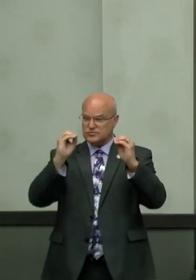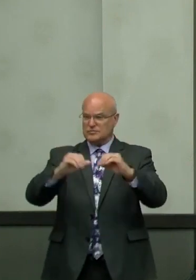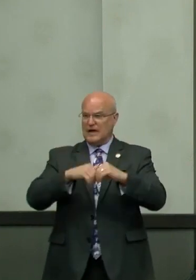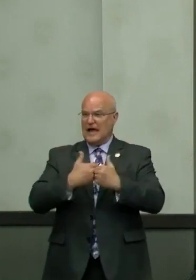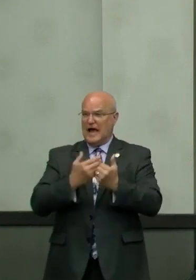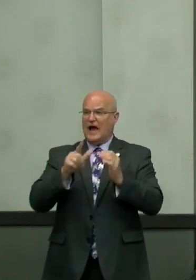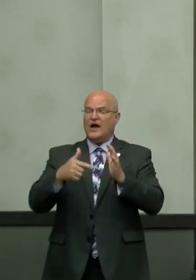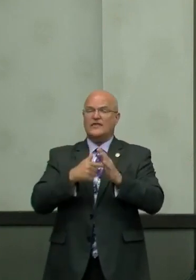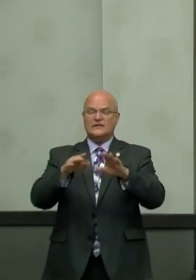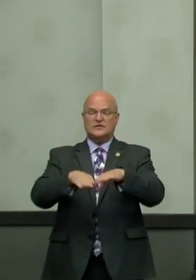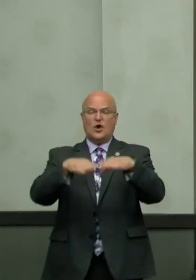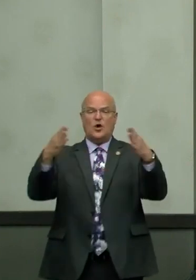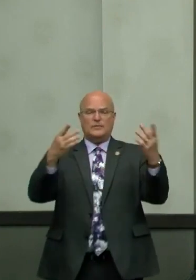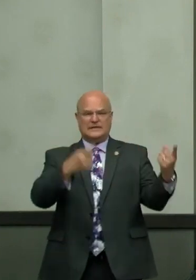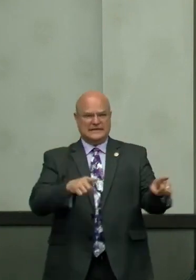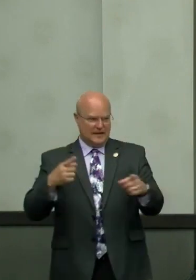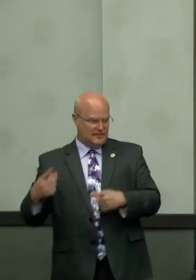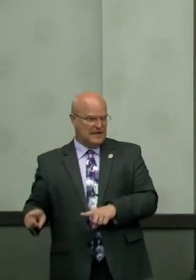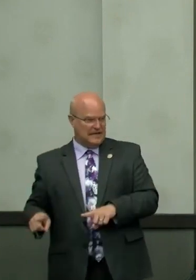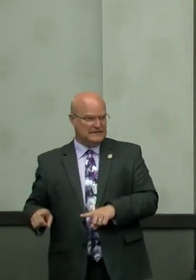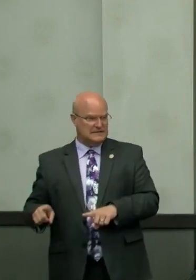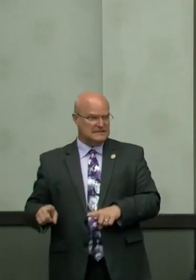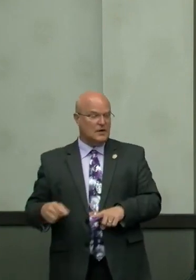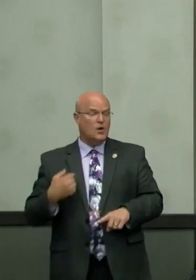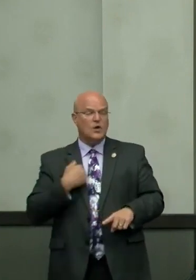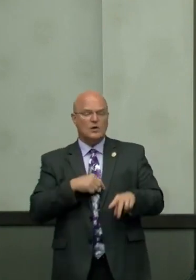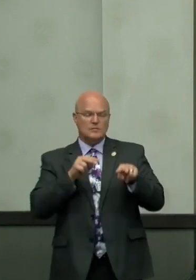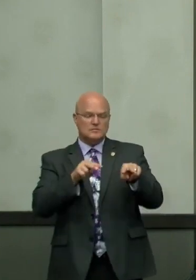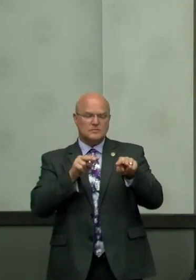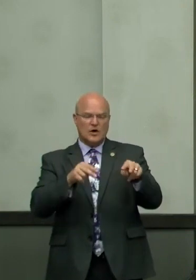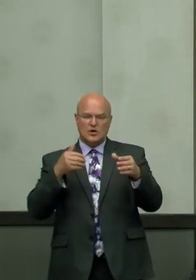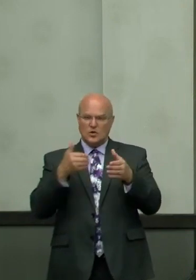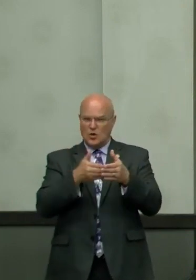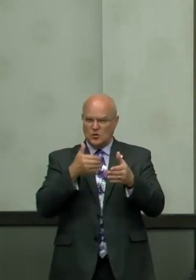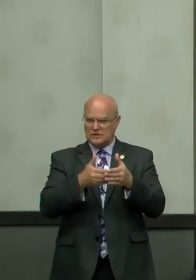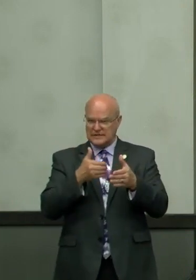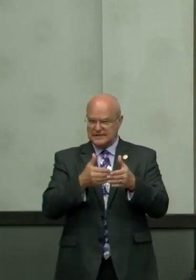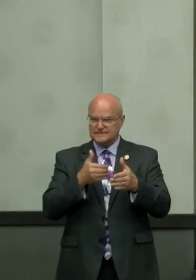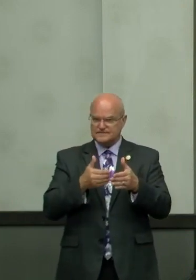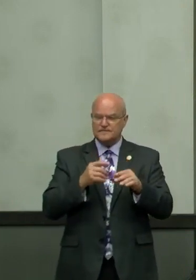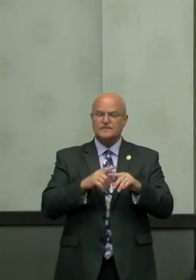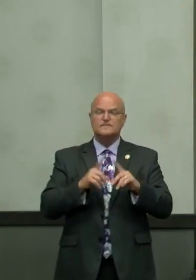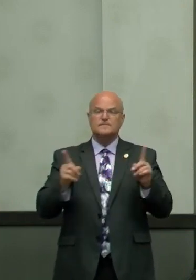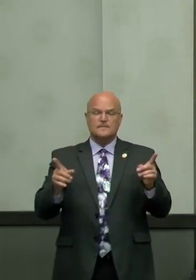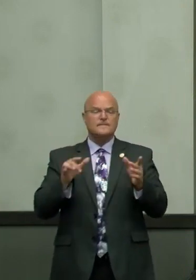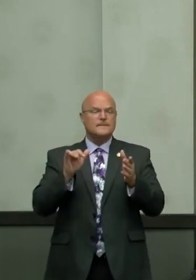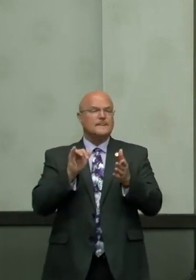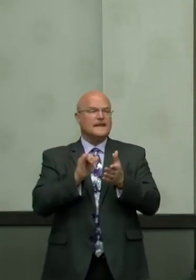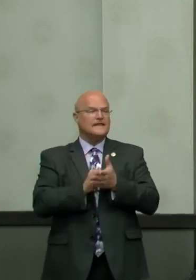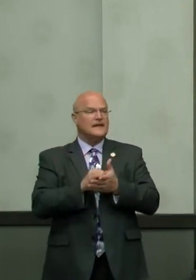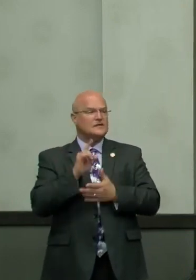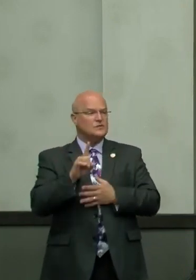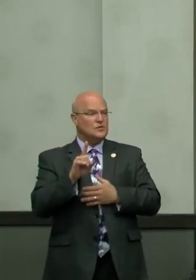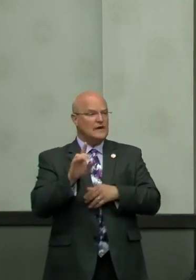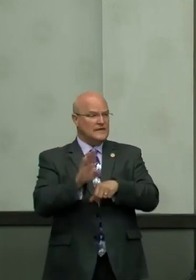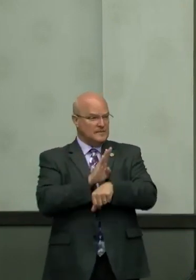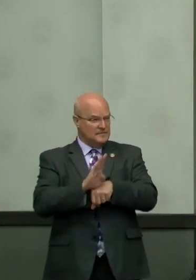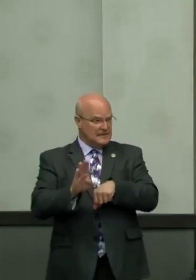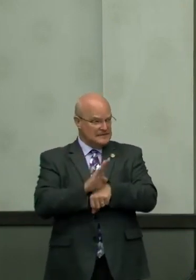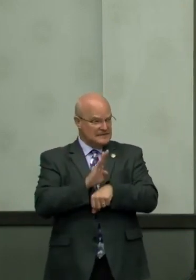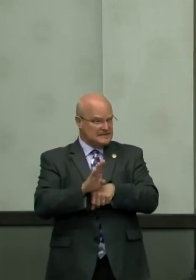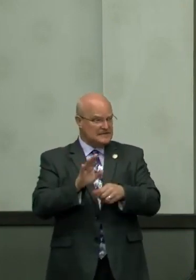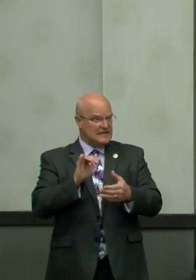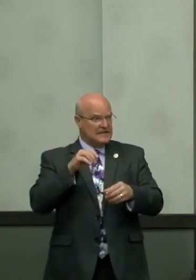how this opening should take place. We'll be monitoring it very closely. but that is one of the